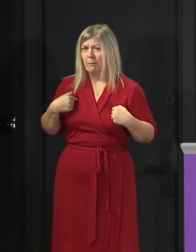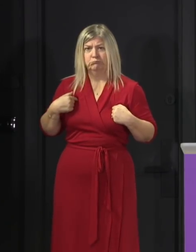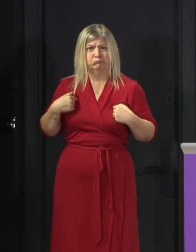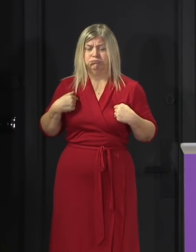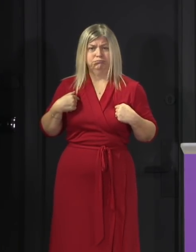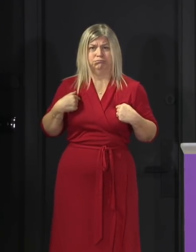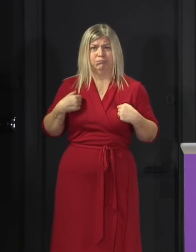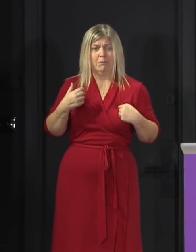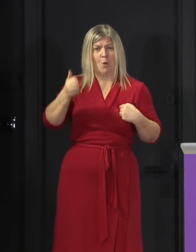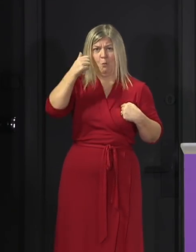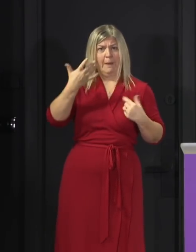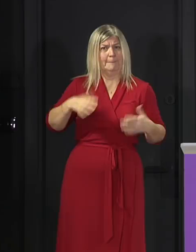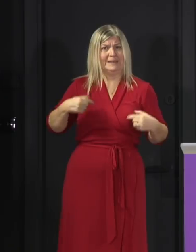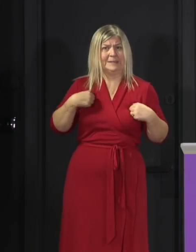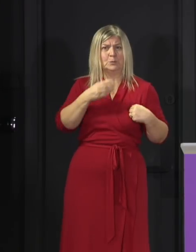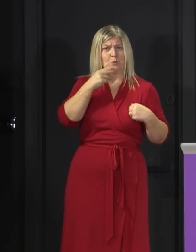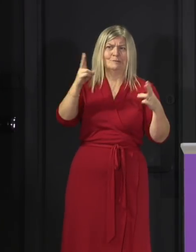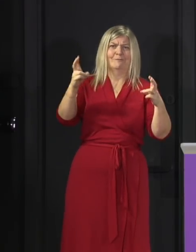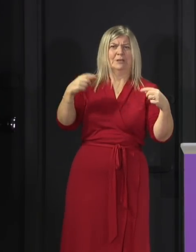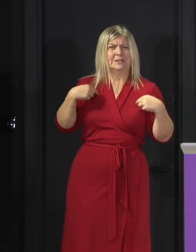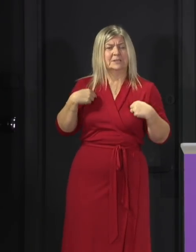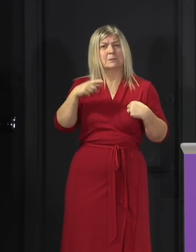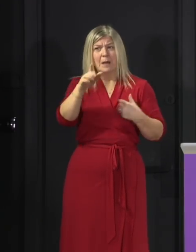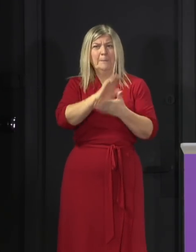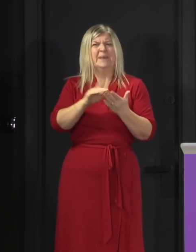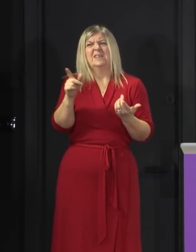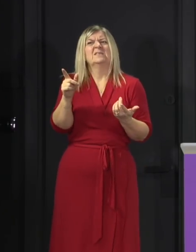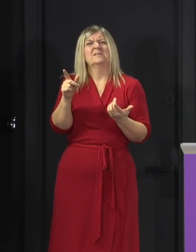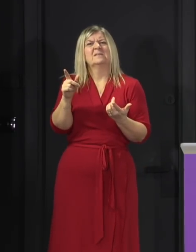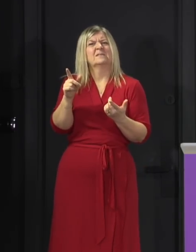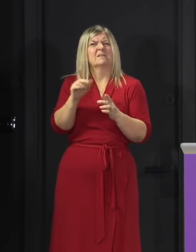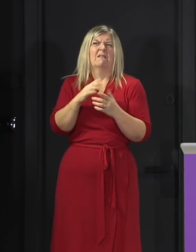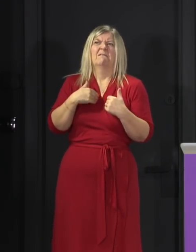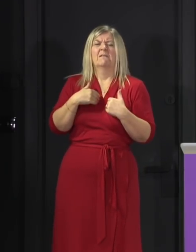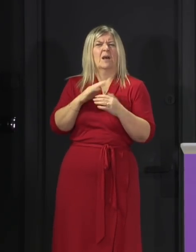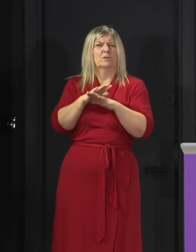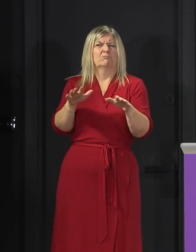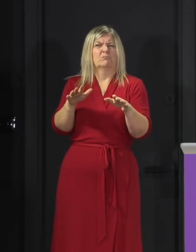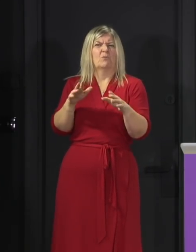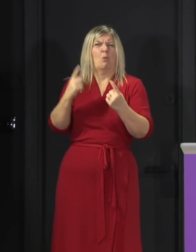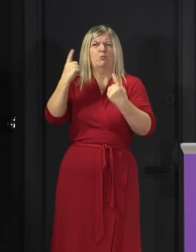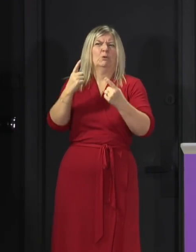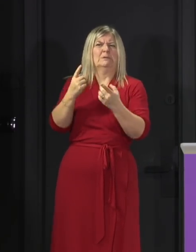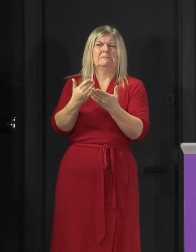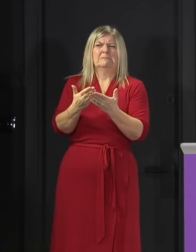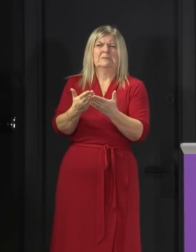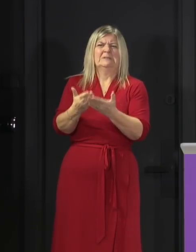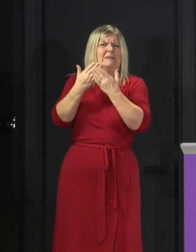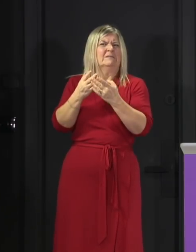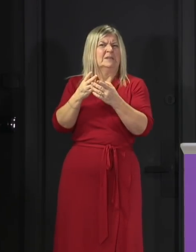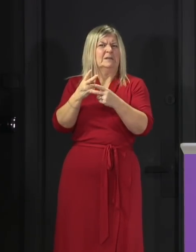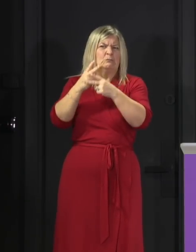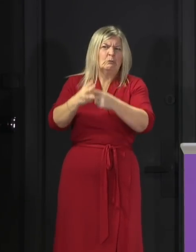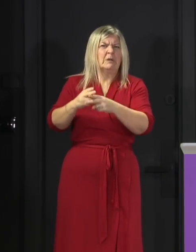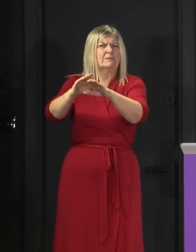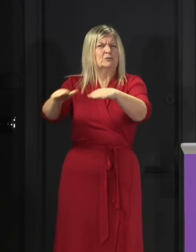think it gives the wrong impression that we don't care about the safety of young people or teachers. Of course we do, but as far as it is possible to